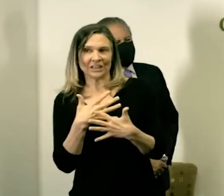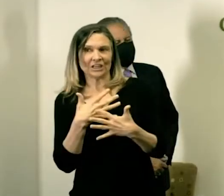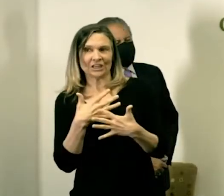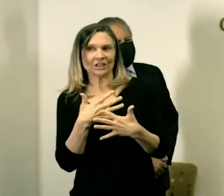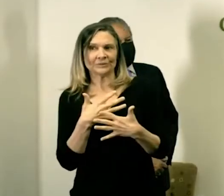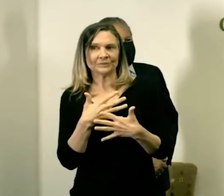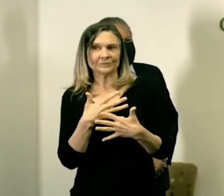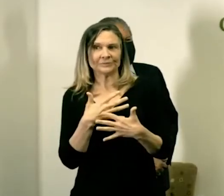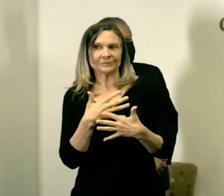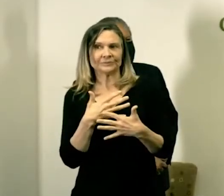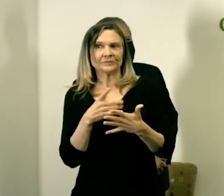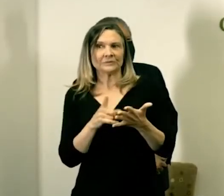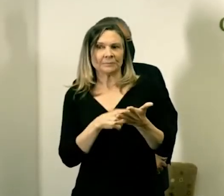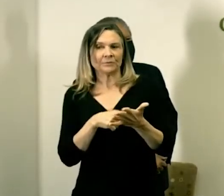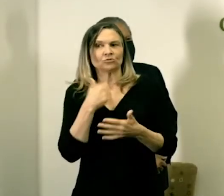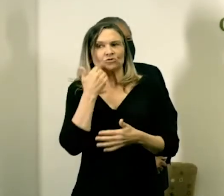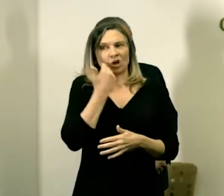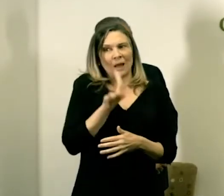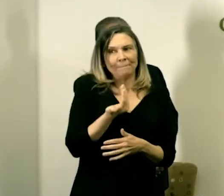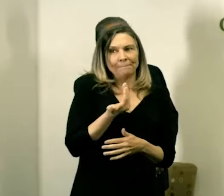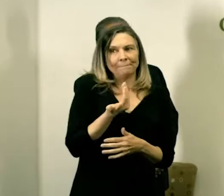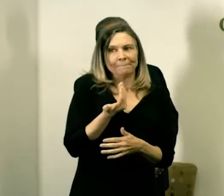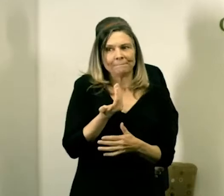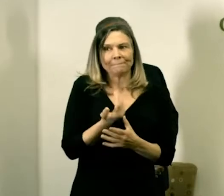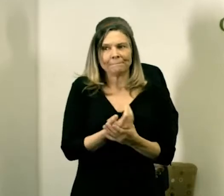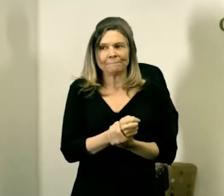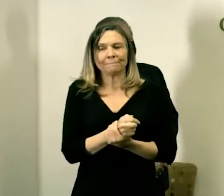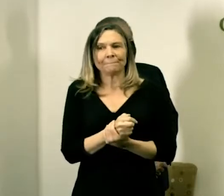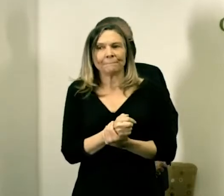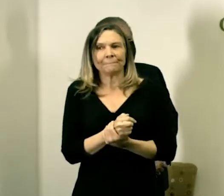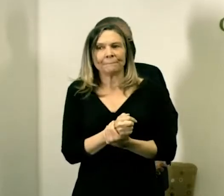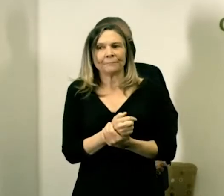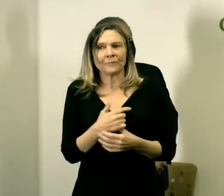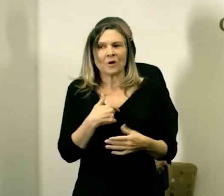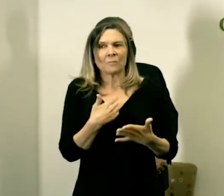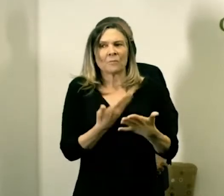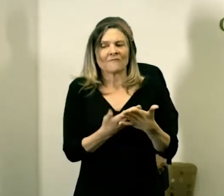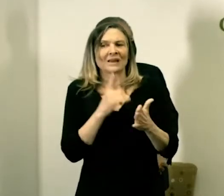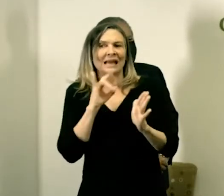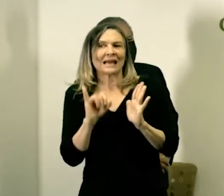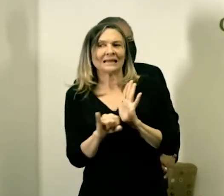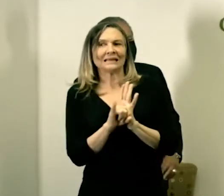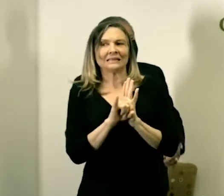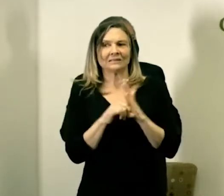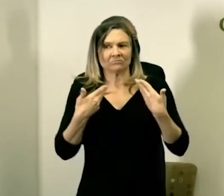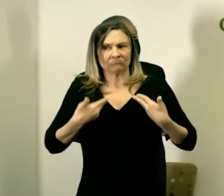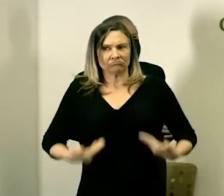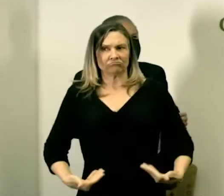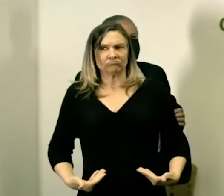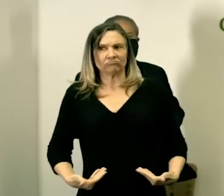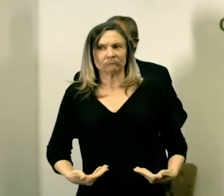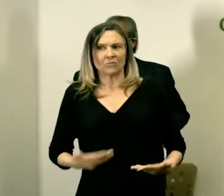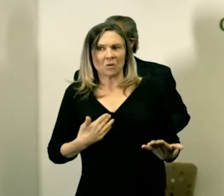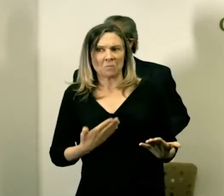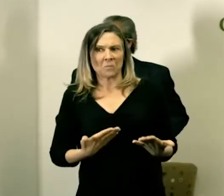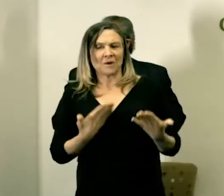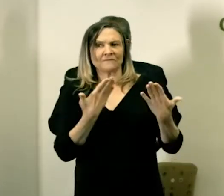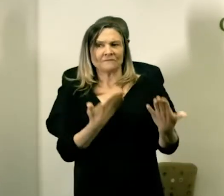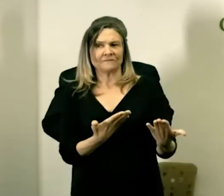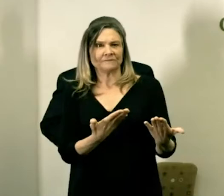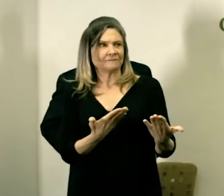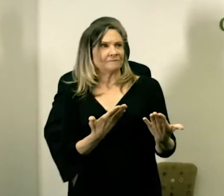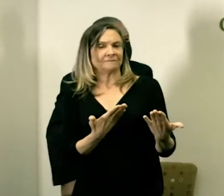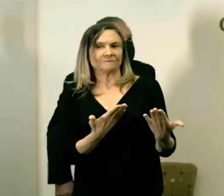sometimes shame that comes with having to prove identity and having to provide proof of residence for